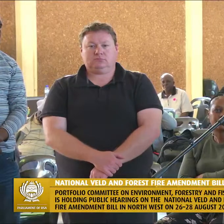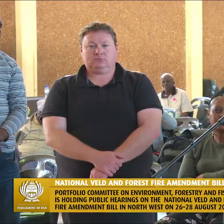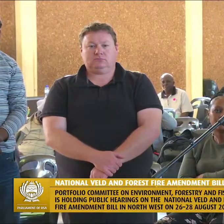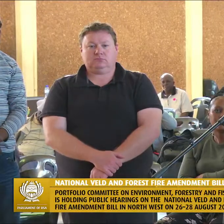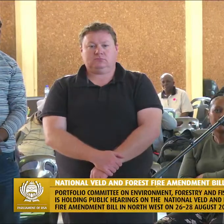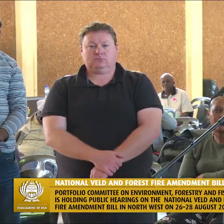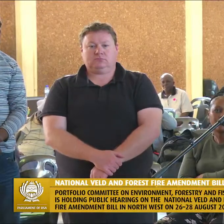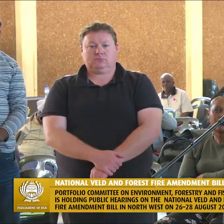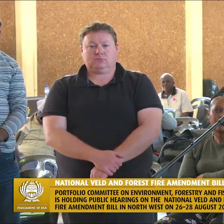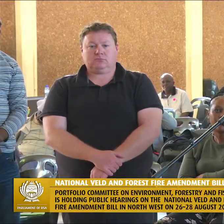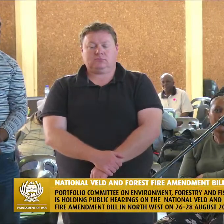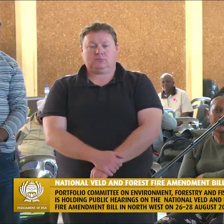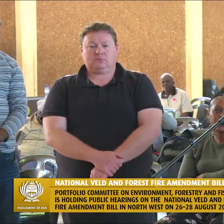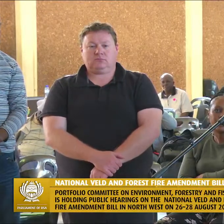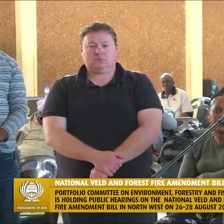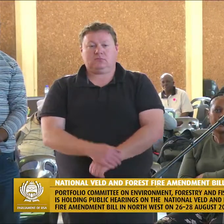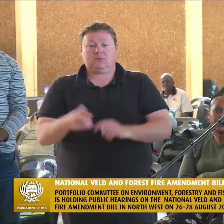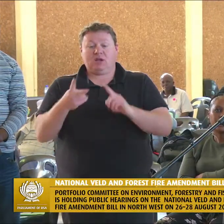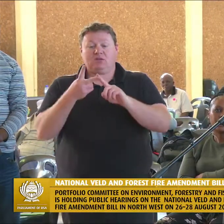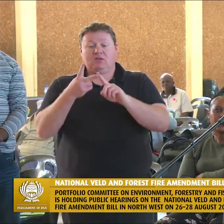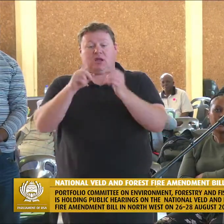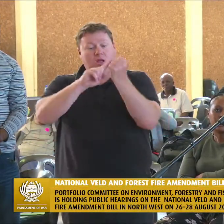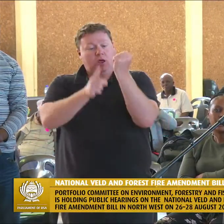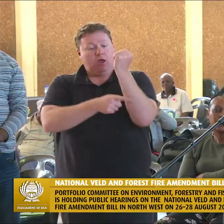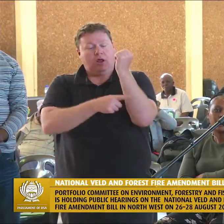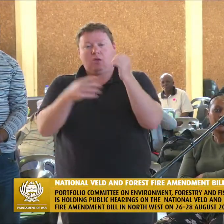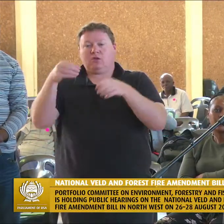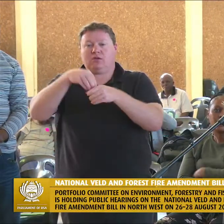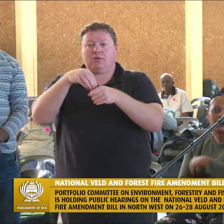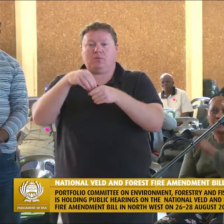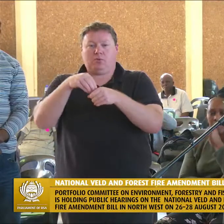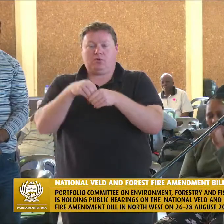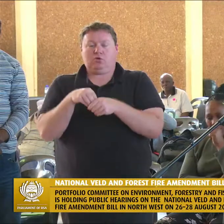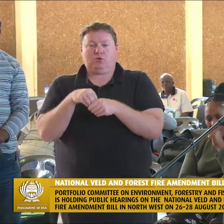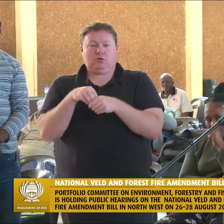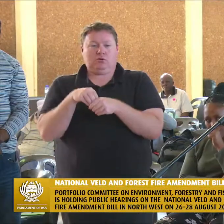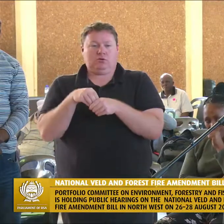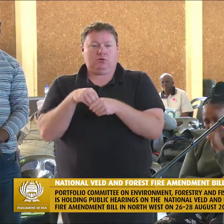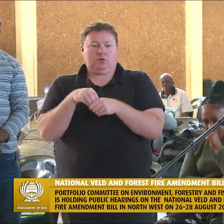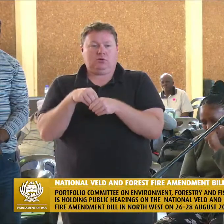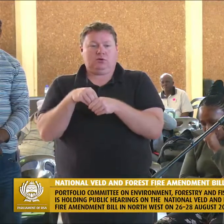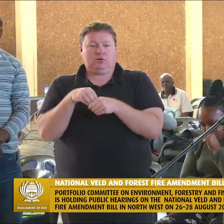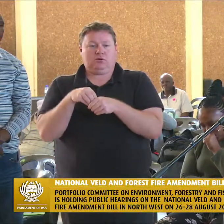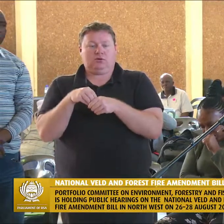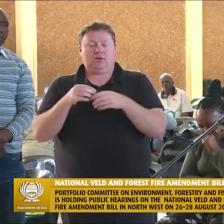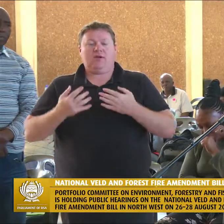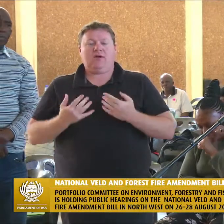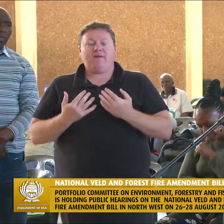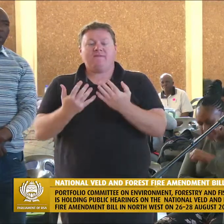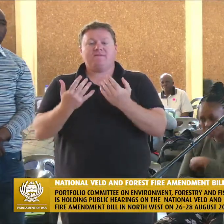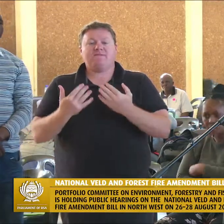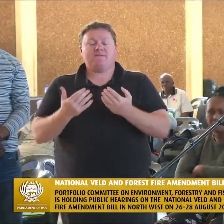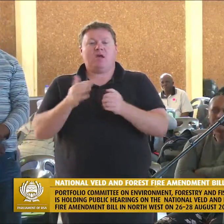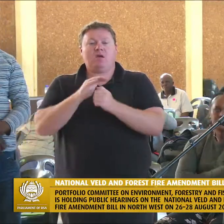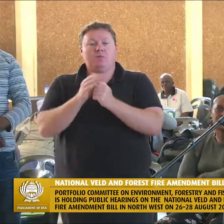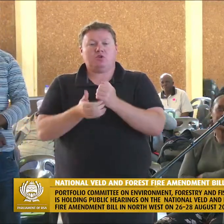my second last input has to do with the institutionalization of fire protection association